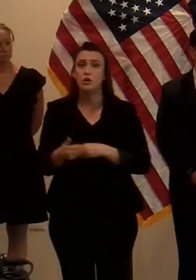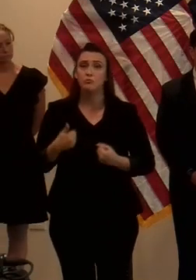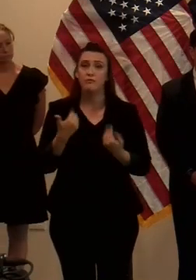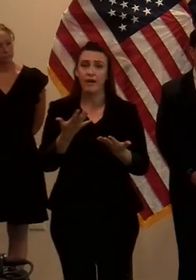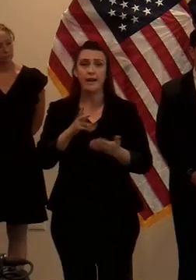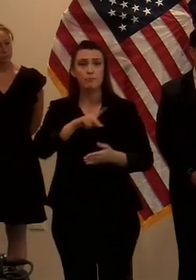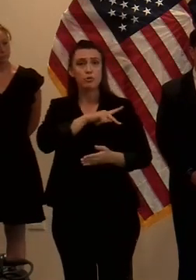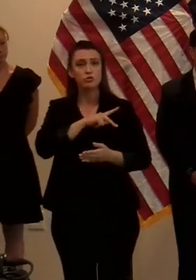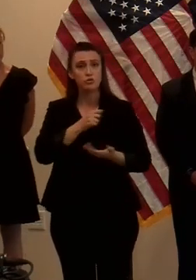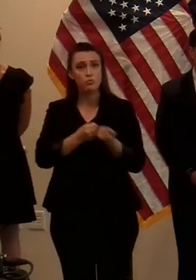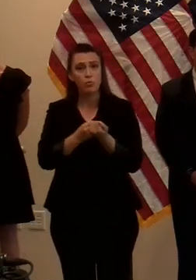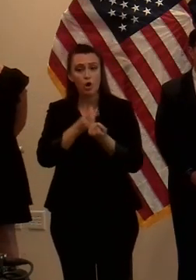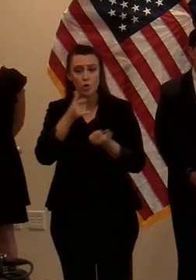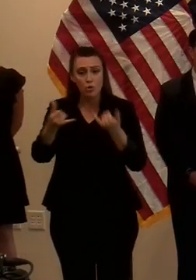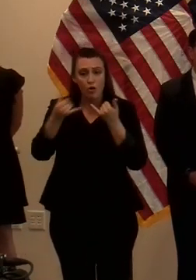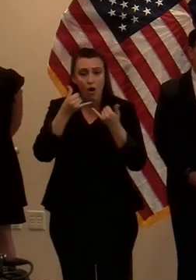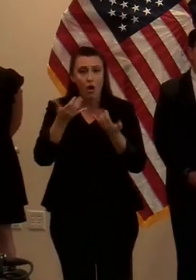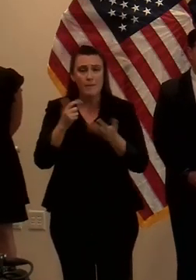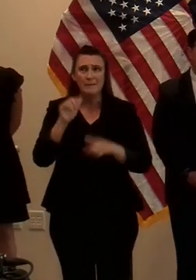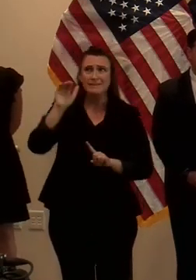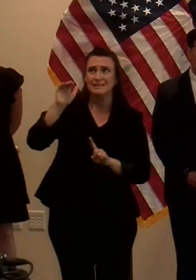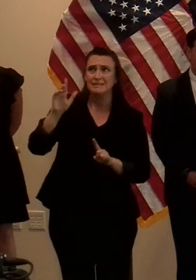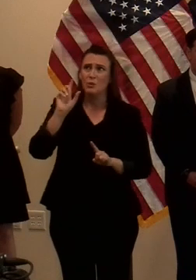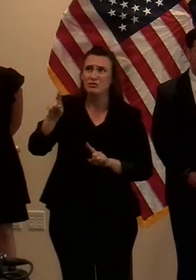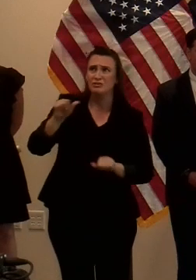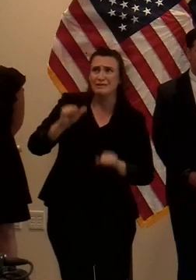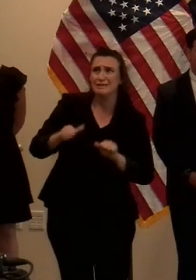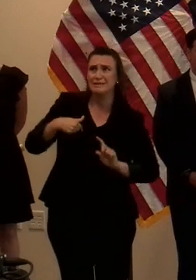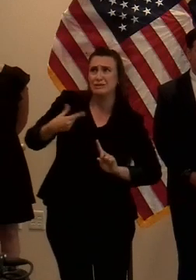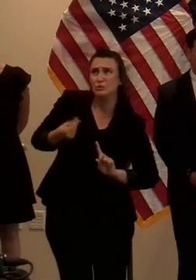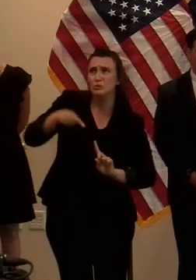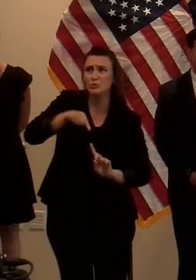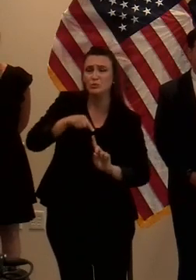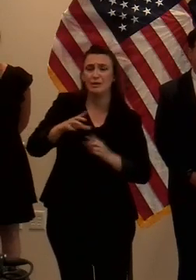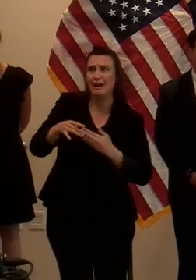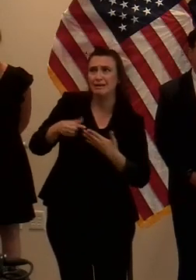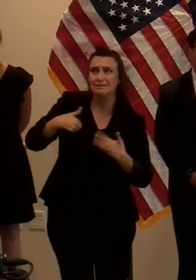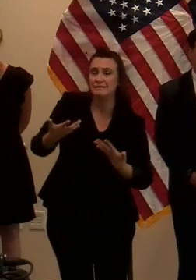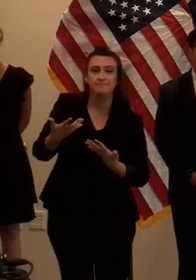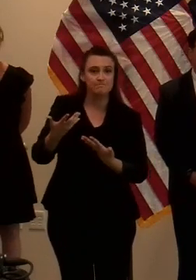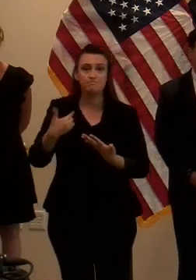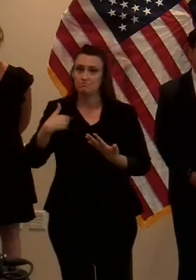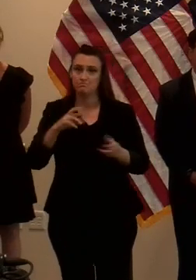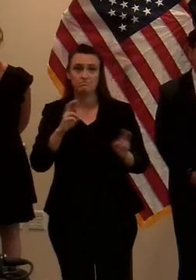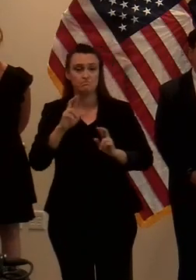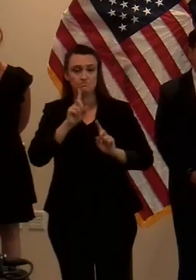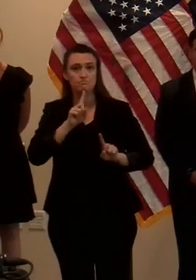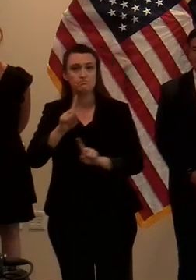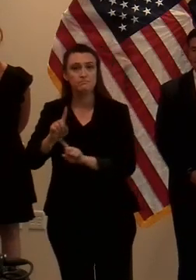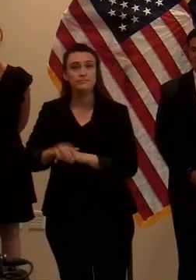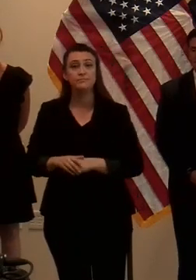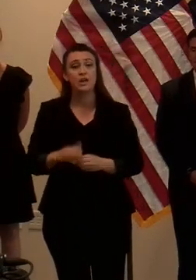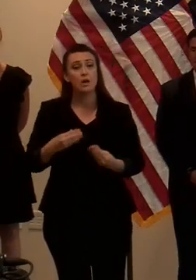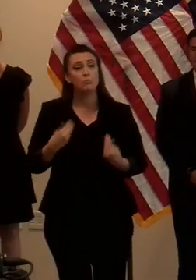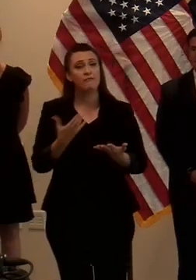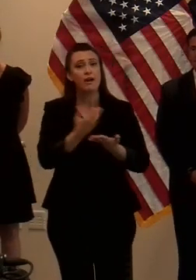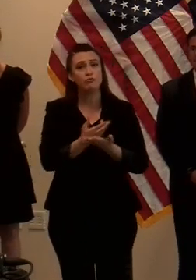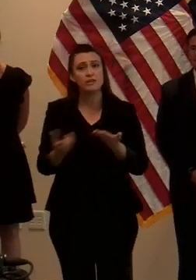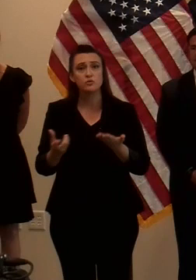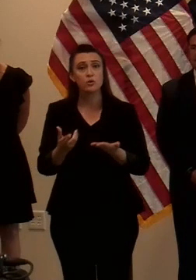support to those who have questions and need guidance. Providing resources to affected workers